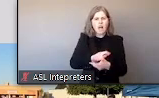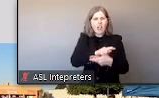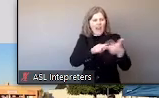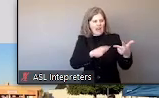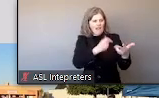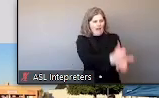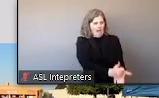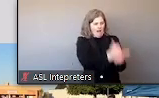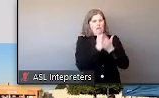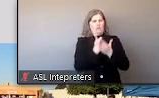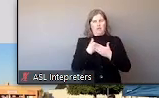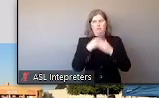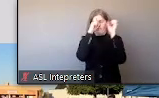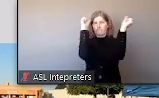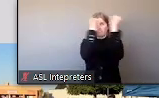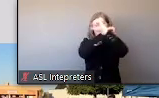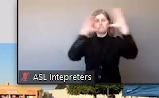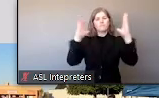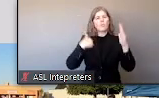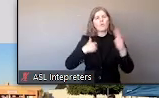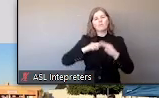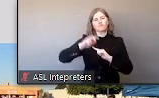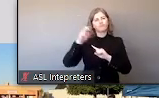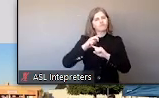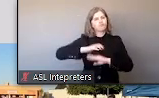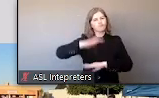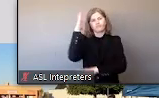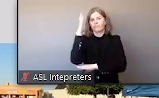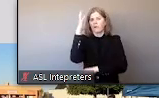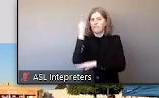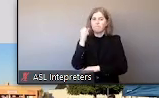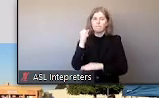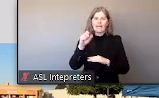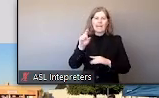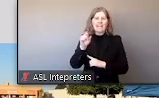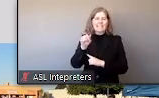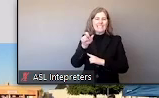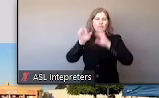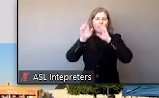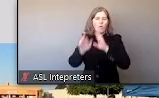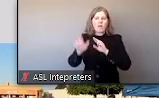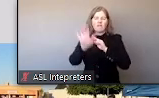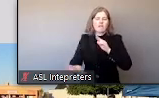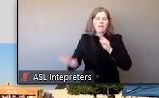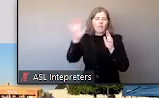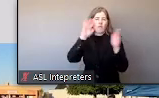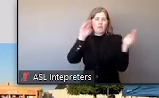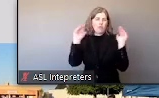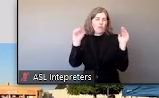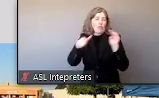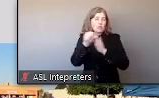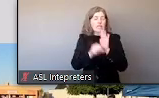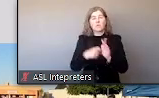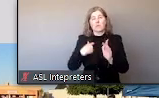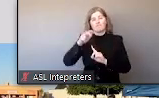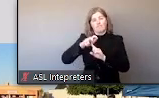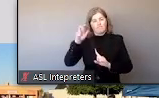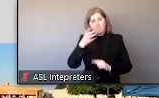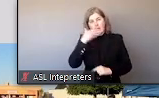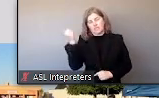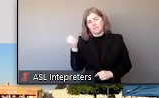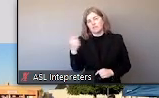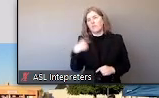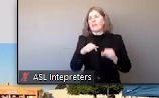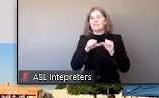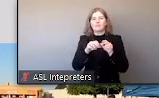us one of the best, if not the best, data reporting states in the country. And we'll continue to